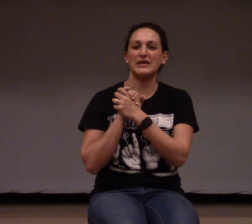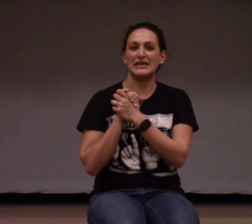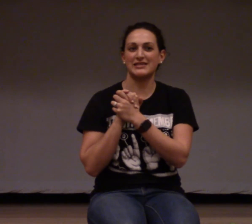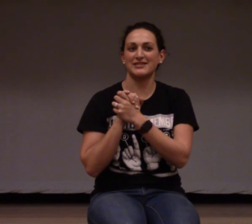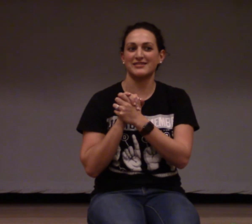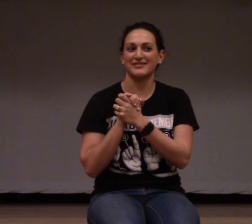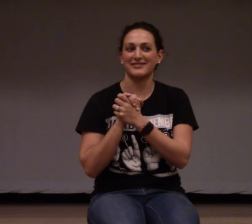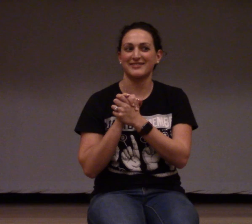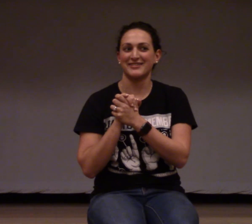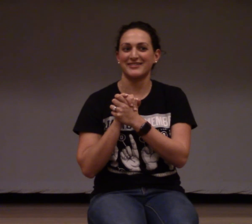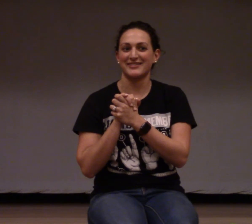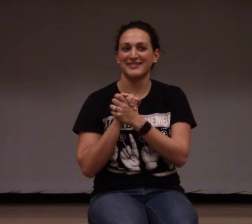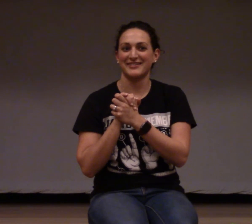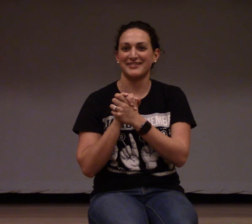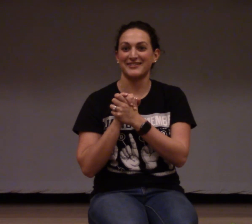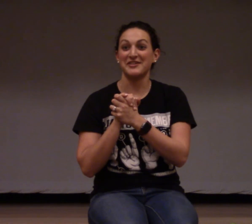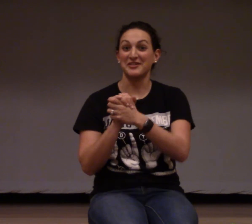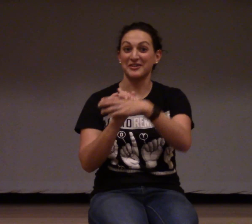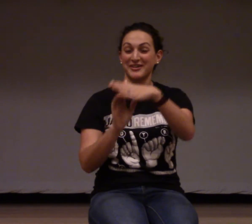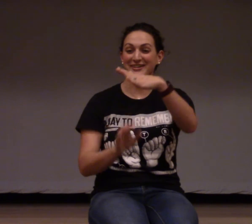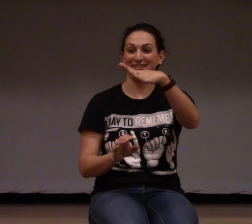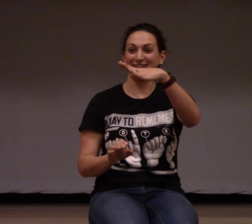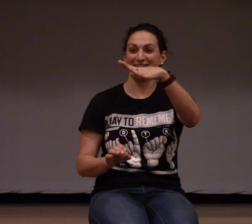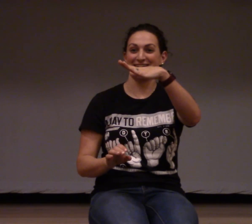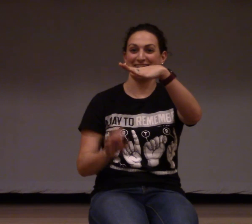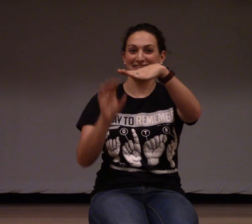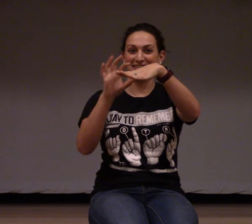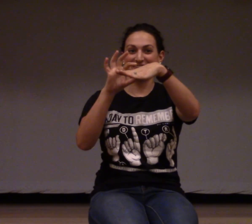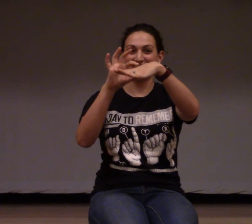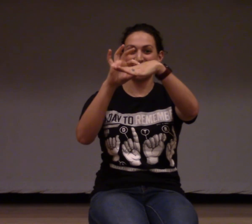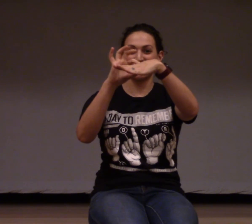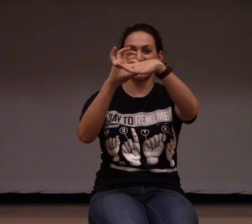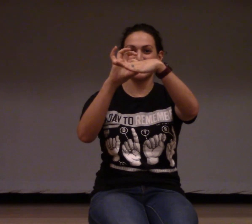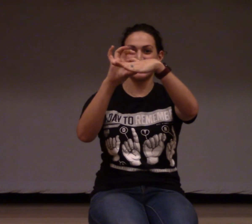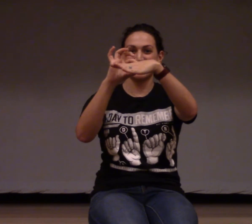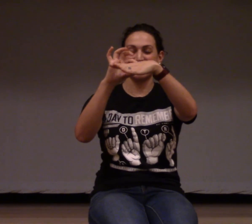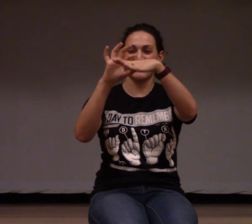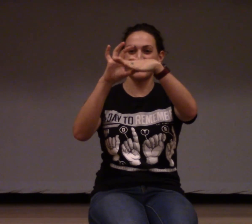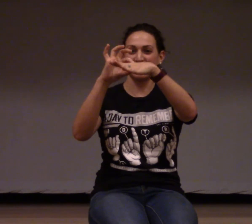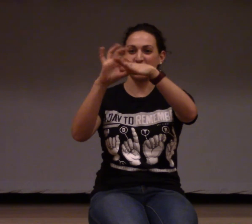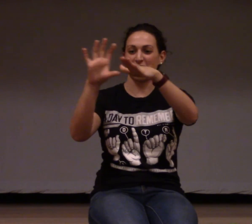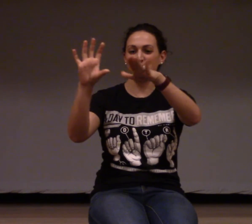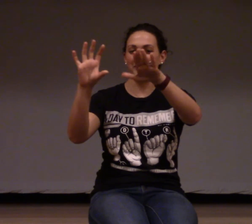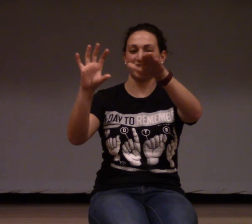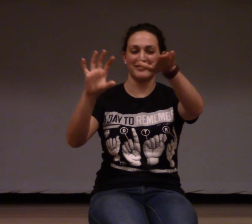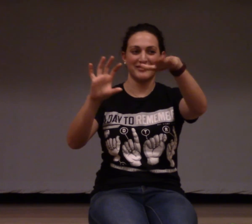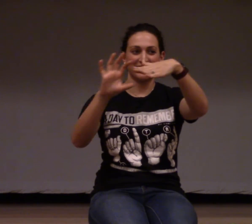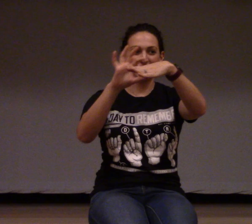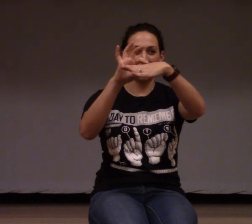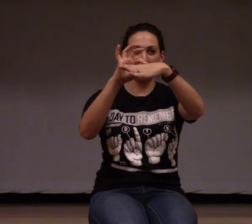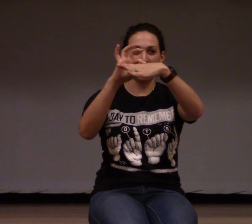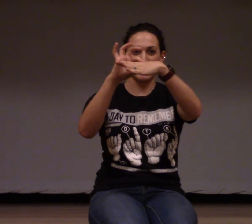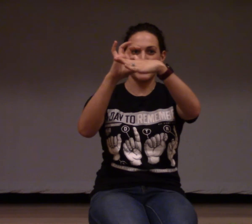Meat. Good. Oh, yeah. Meat. Yep, so you grab your non-dominant